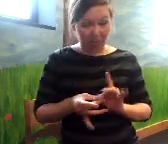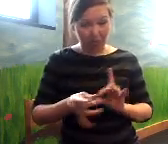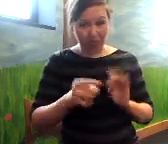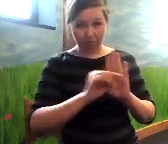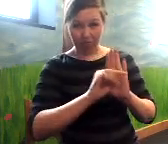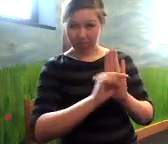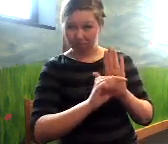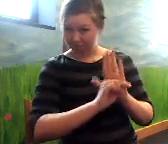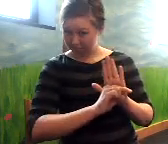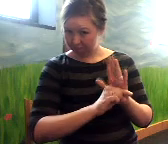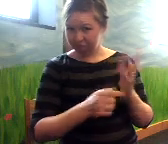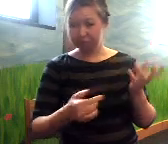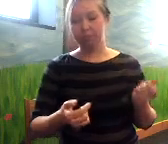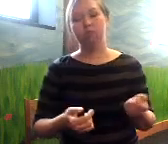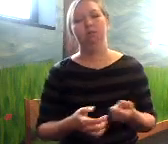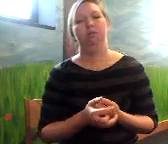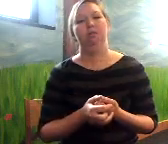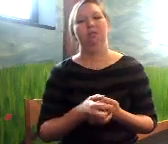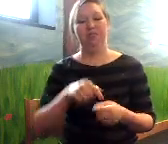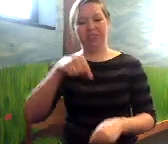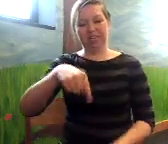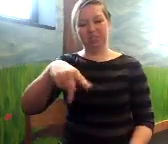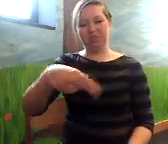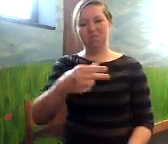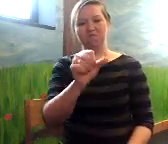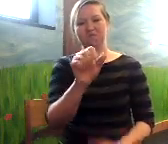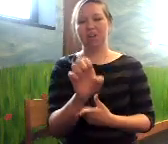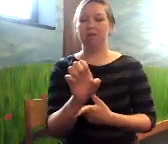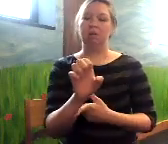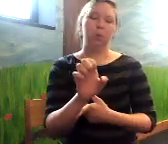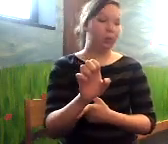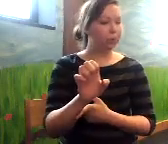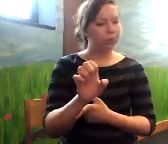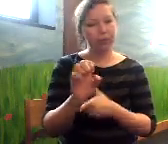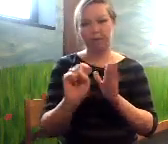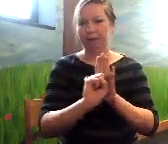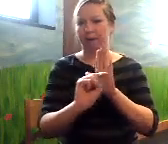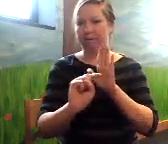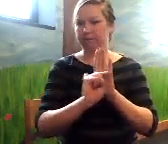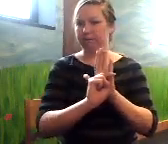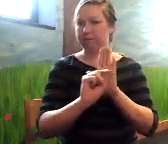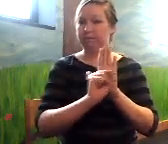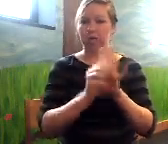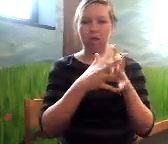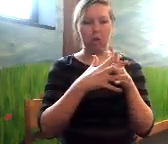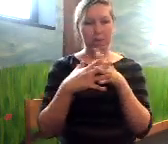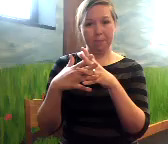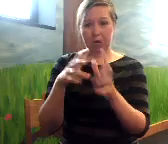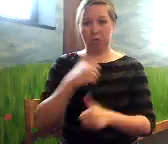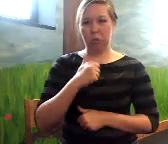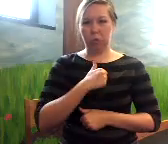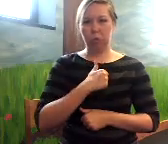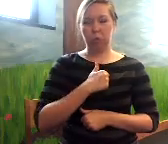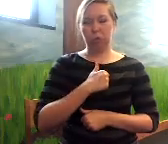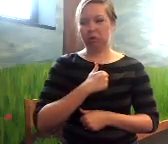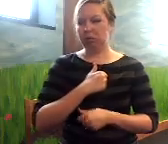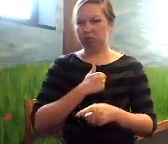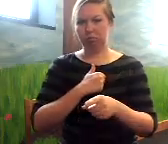American soldiers killed Vietnamese civilians breaks the media. There's a very famous trial